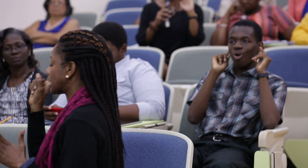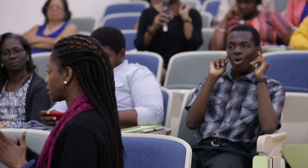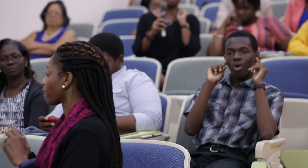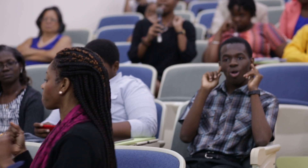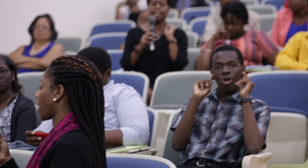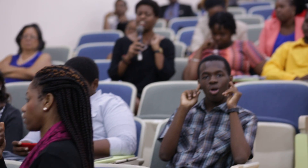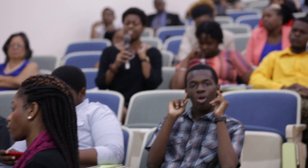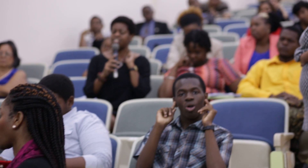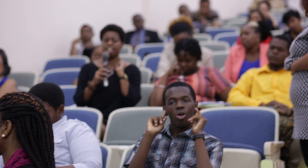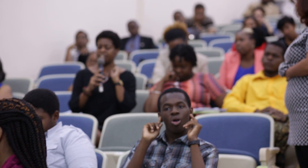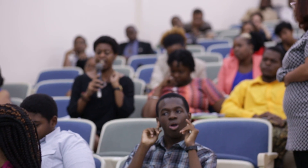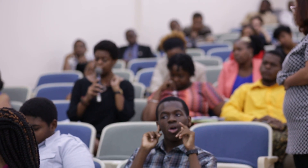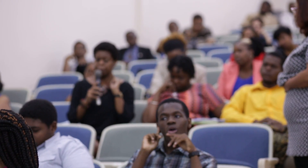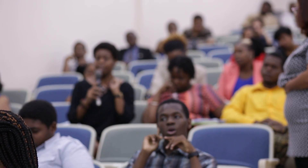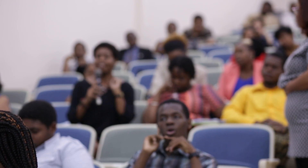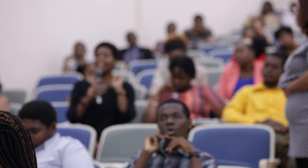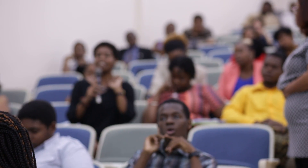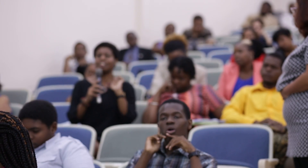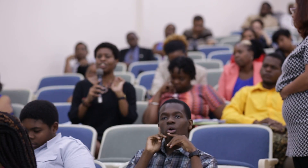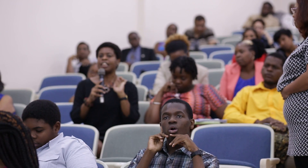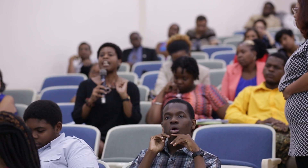either, because that just doesn't help.